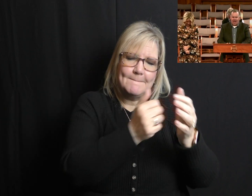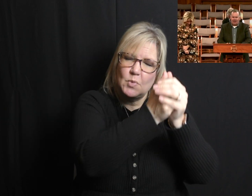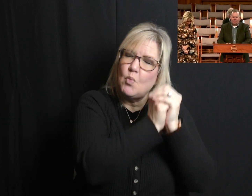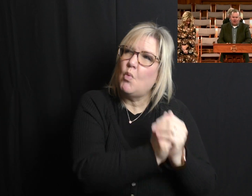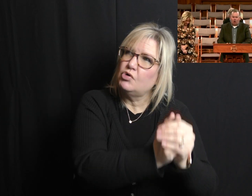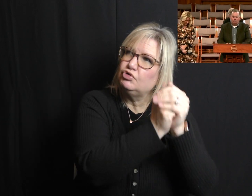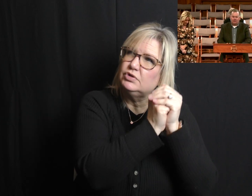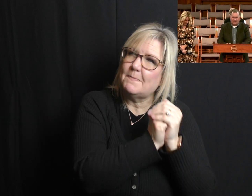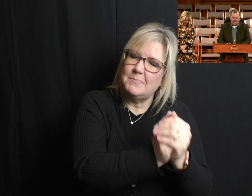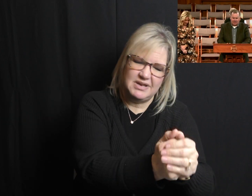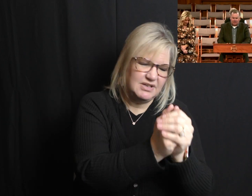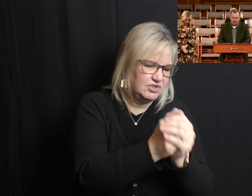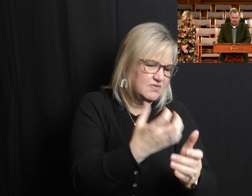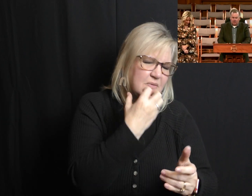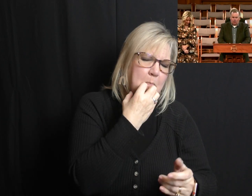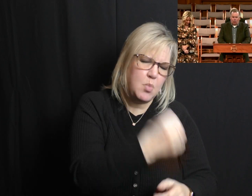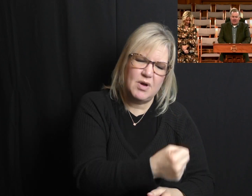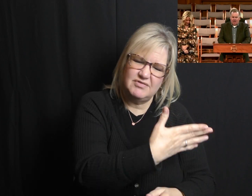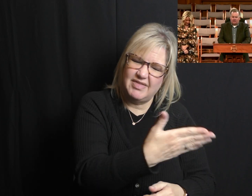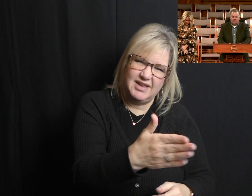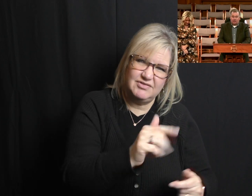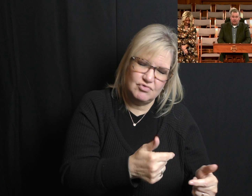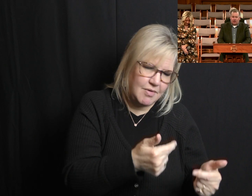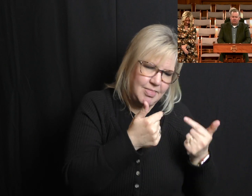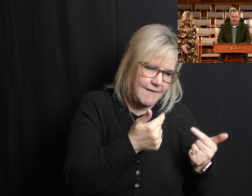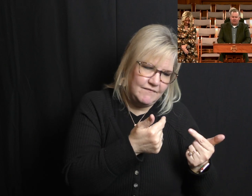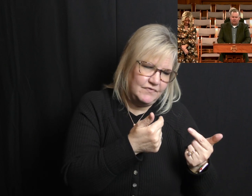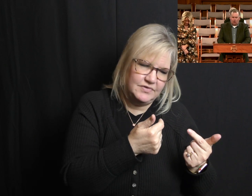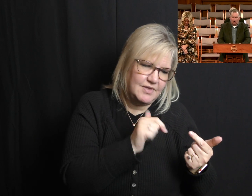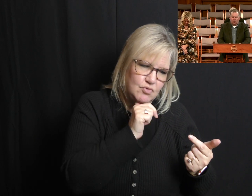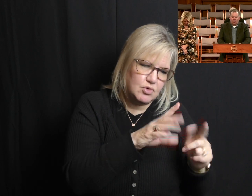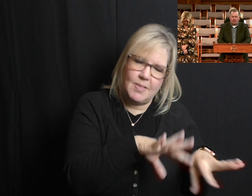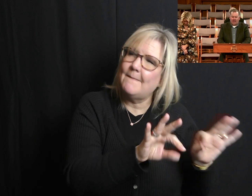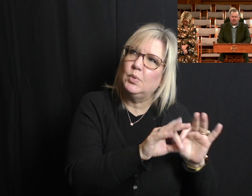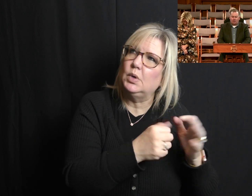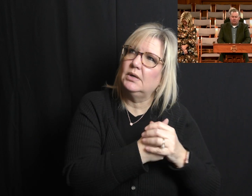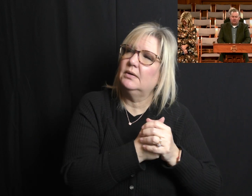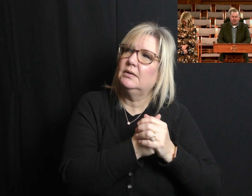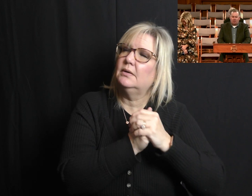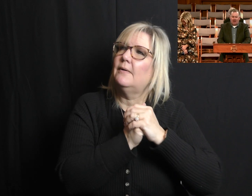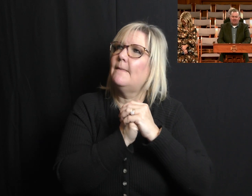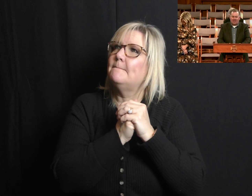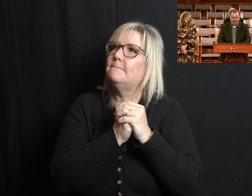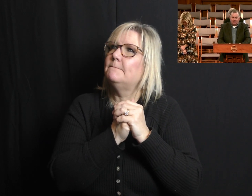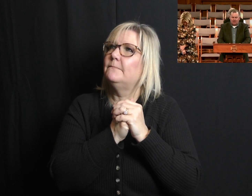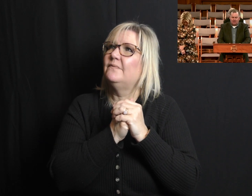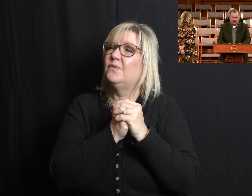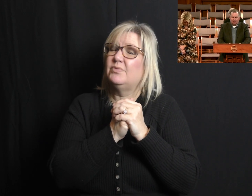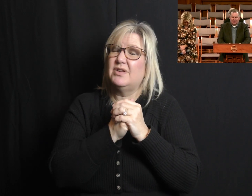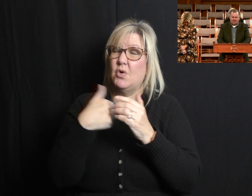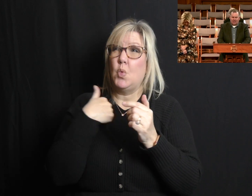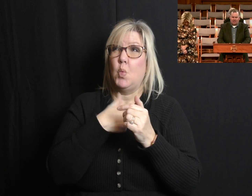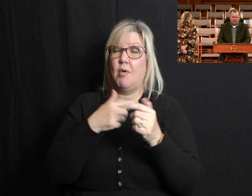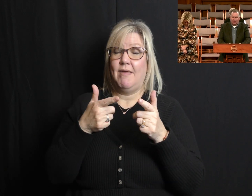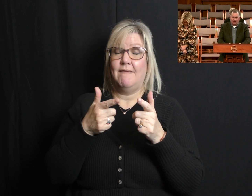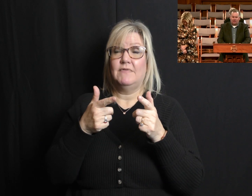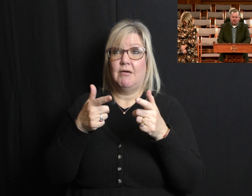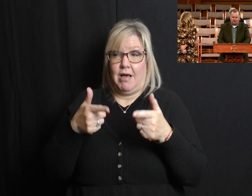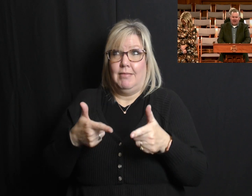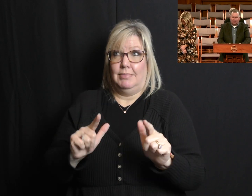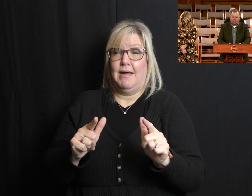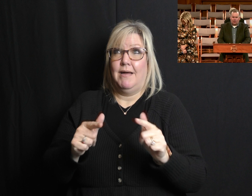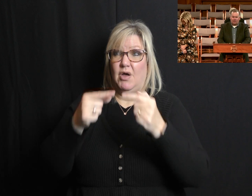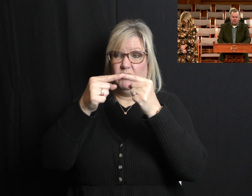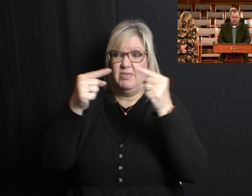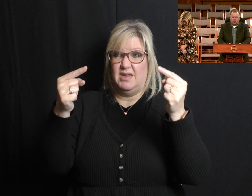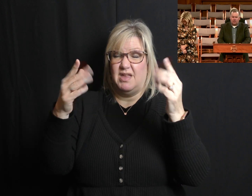our lives, of our own making. White elephants that sometimes, Lord, that we've allowed to be put there by the enemy, by Satan himself, to